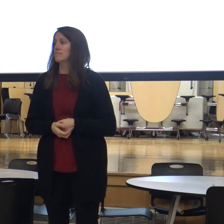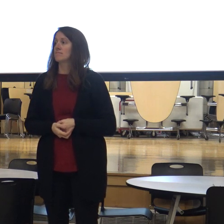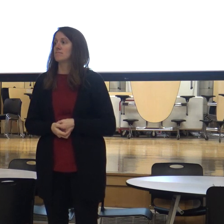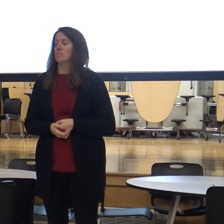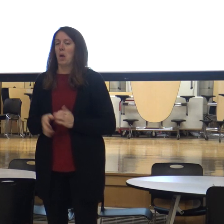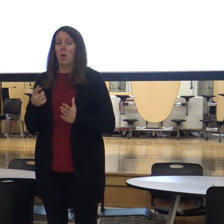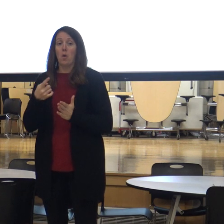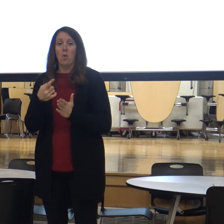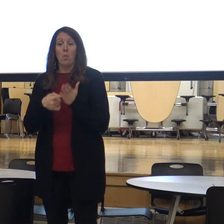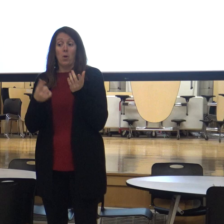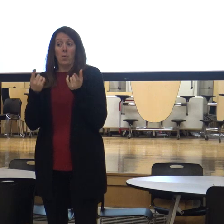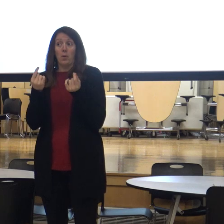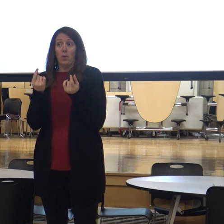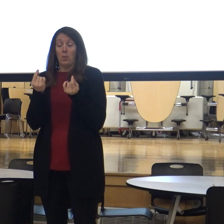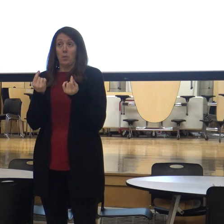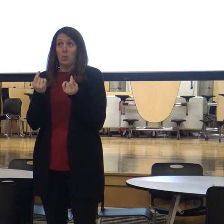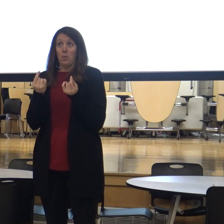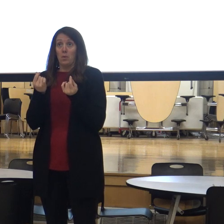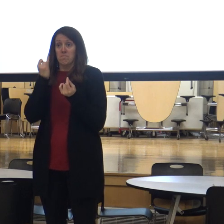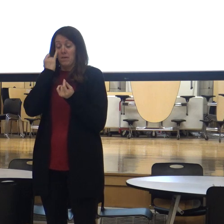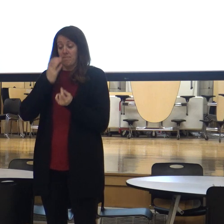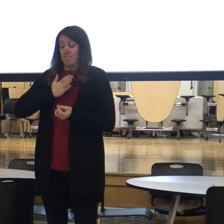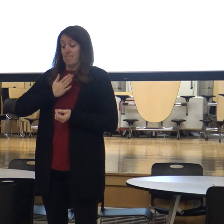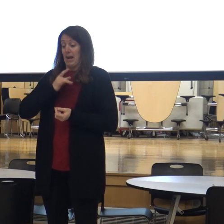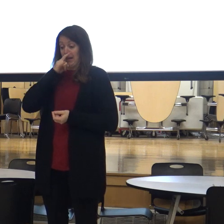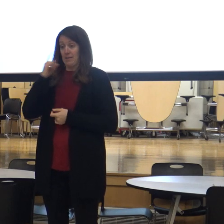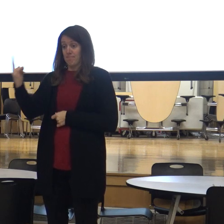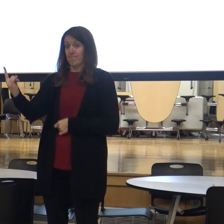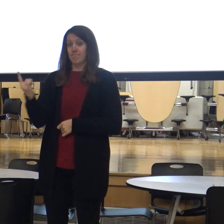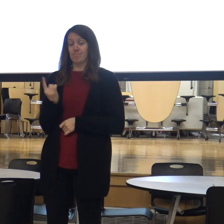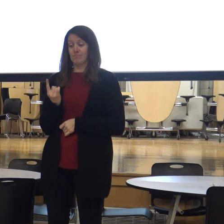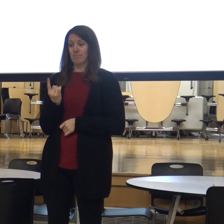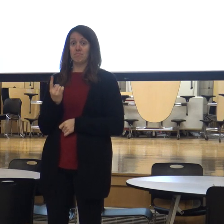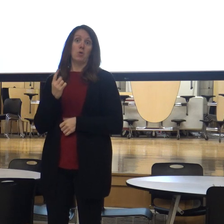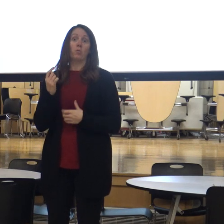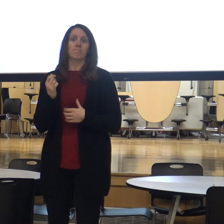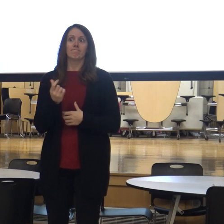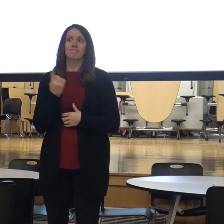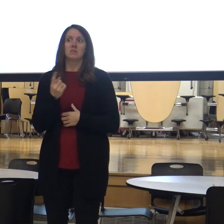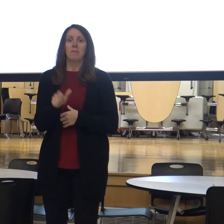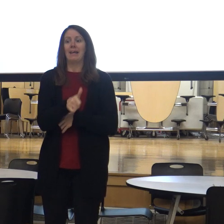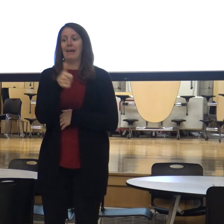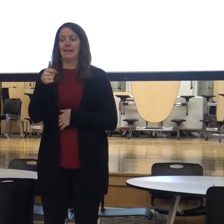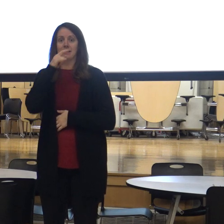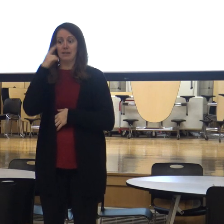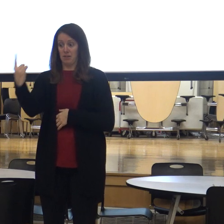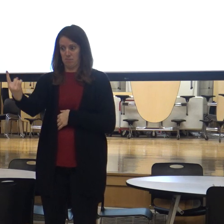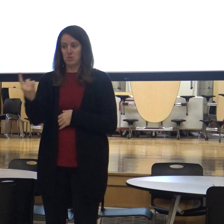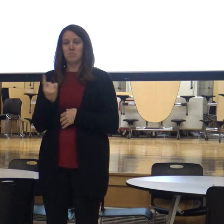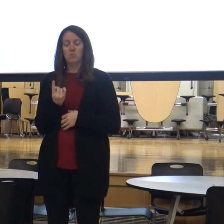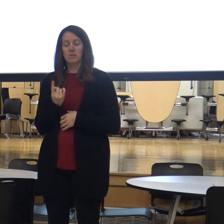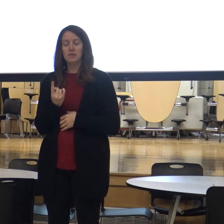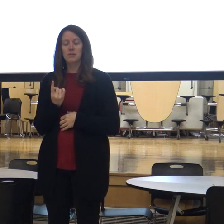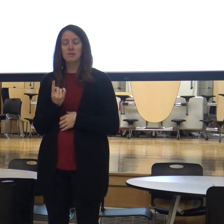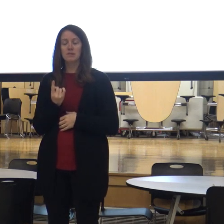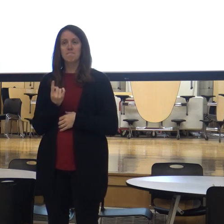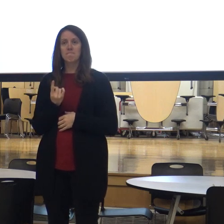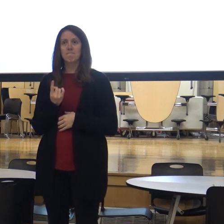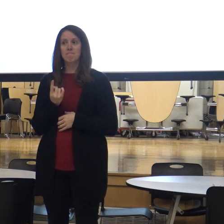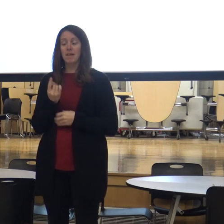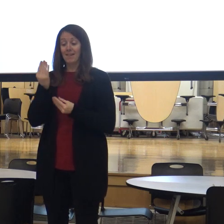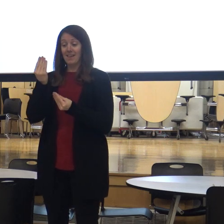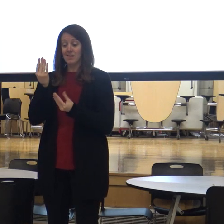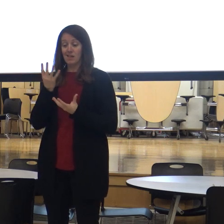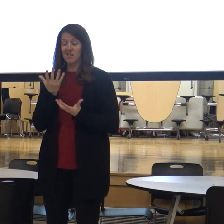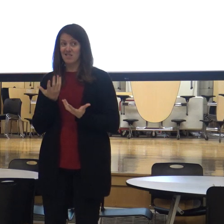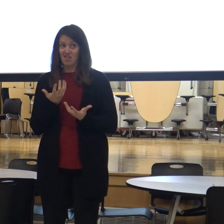What do we do if our kid comes to us, somebody else's kid comes to us, and they